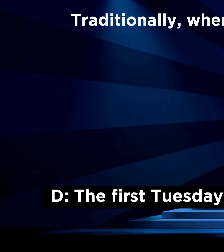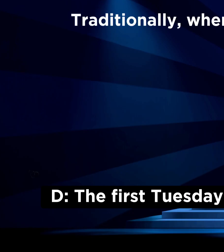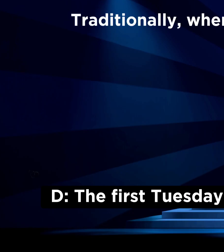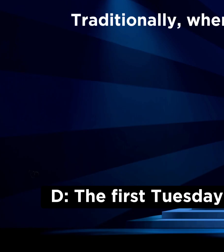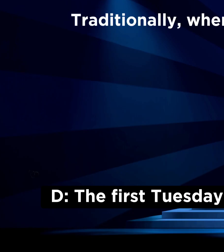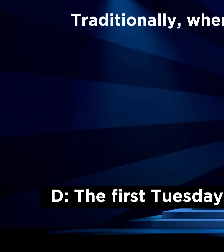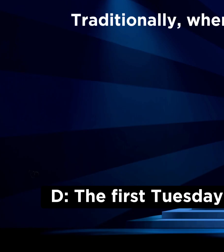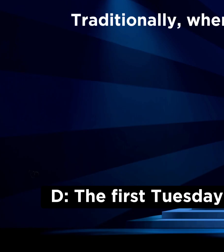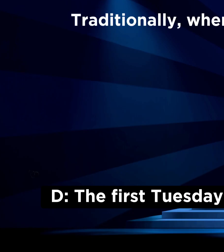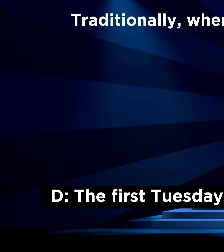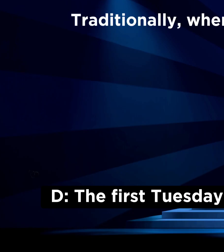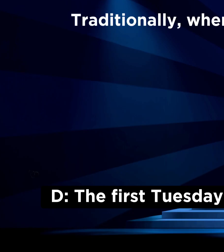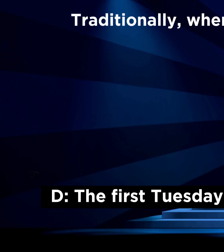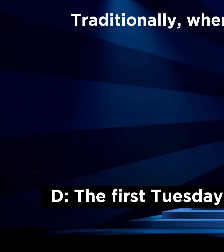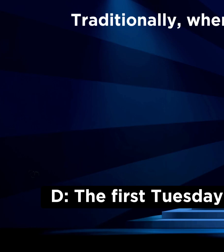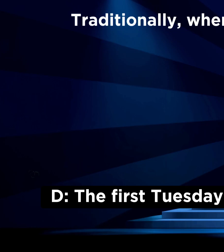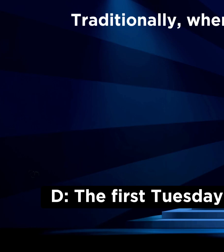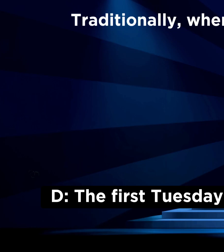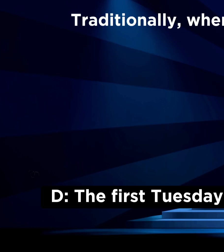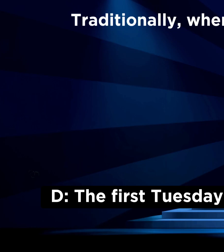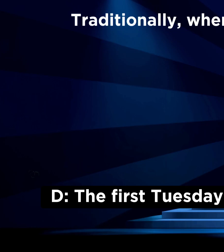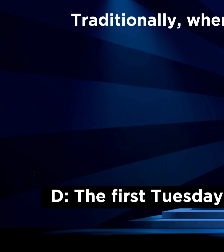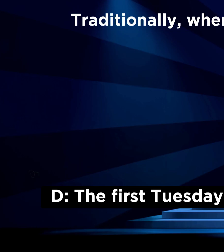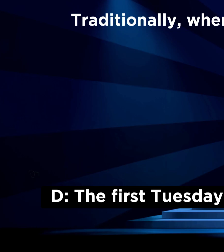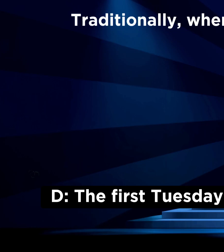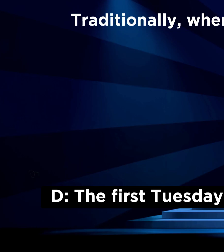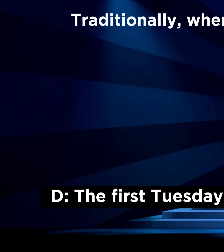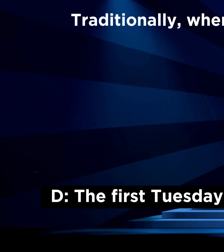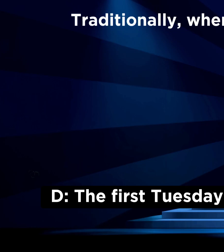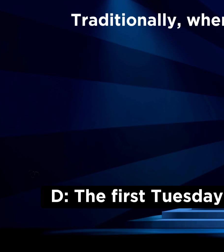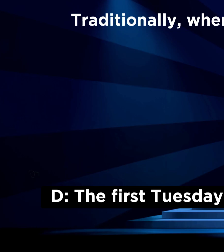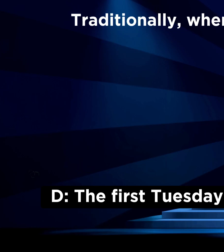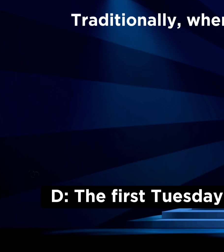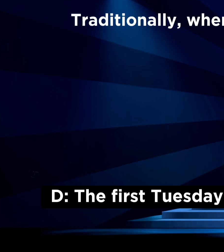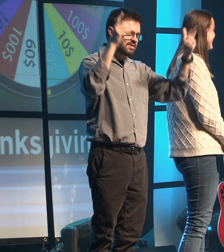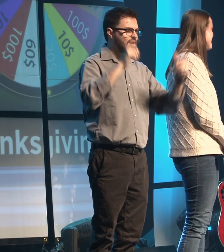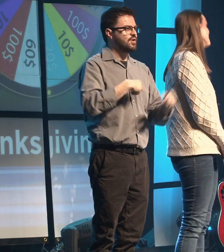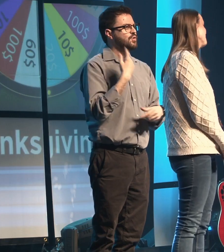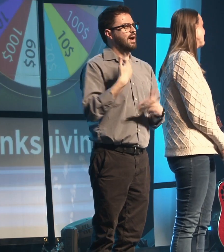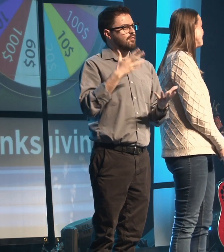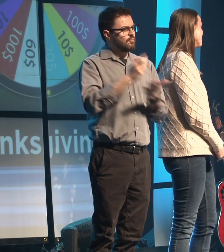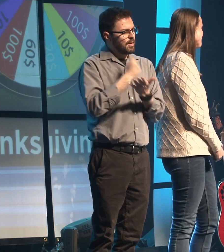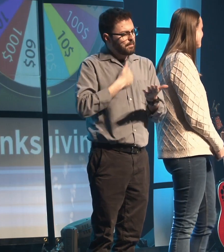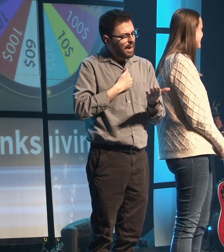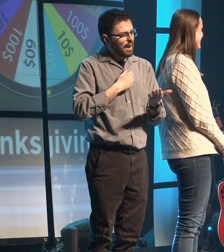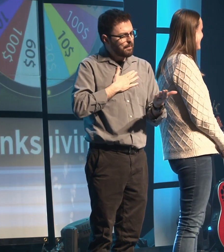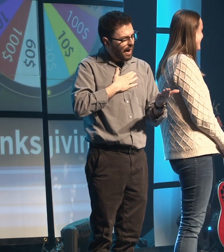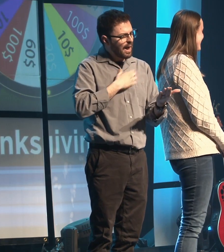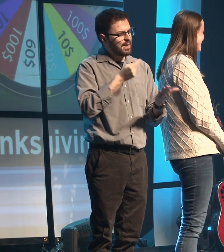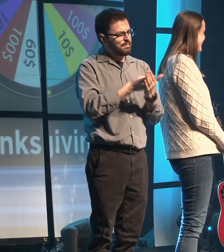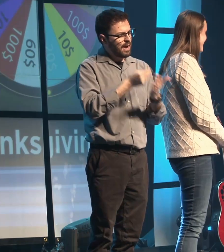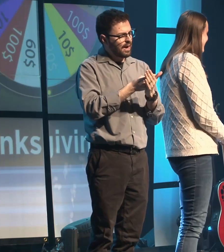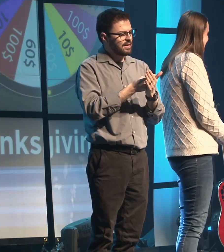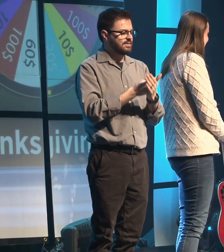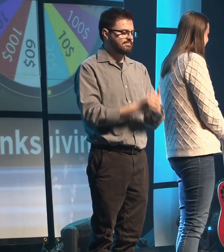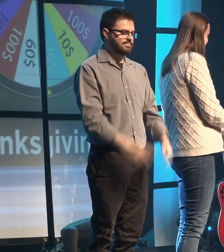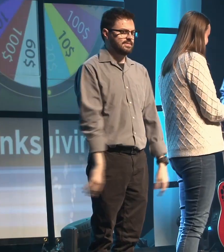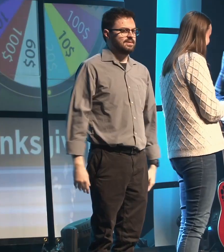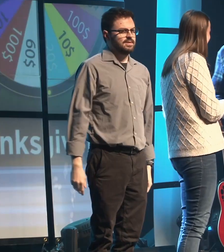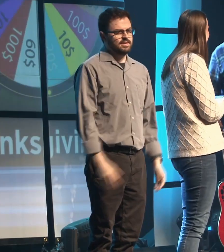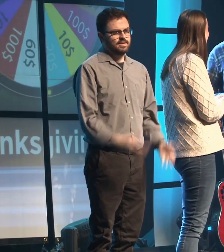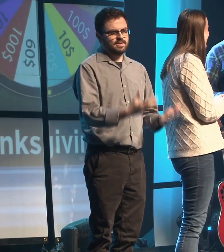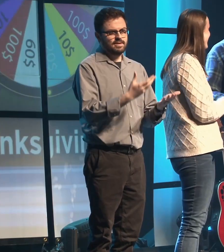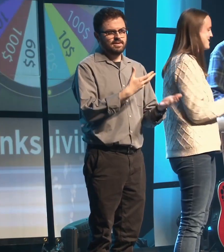after Thanksgiving. You are correct. You have won Ryan's money. Just take it all, forget